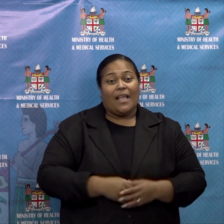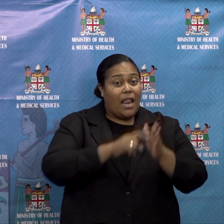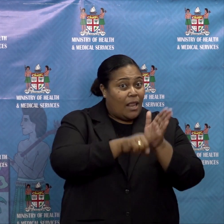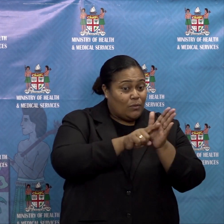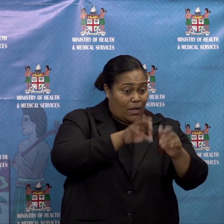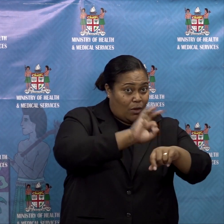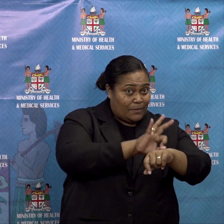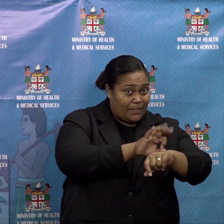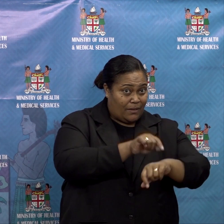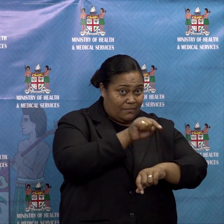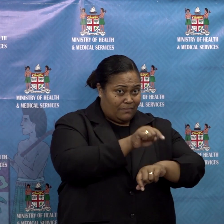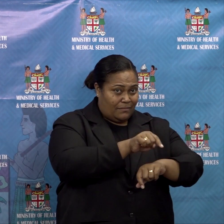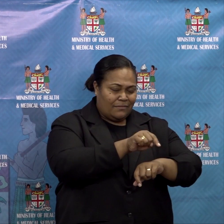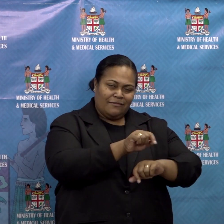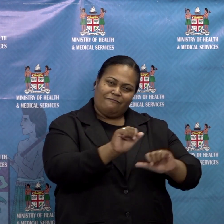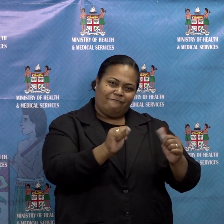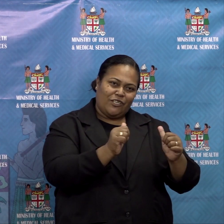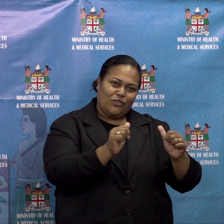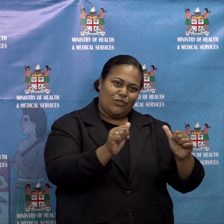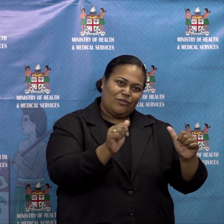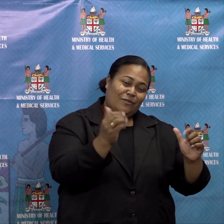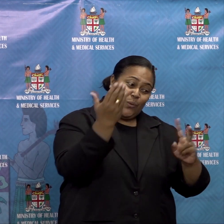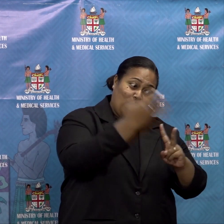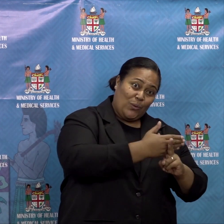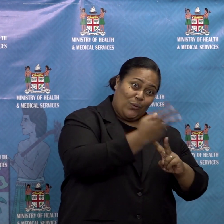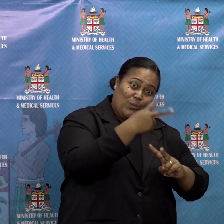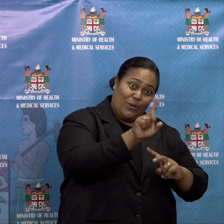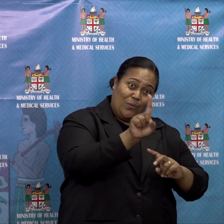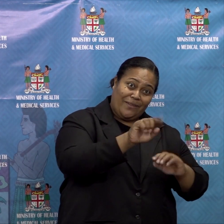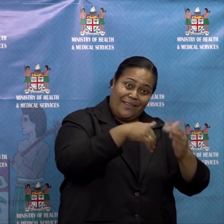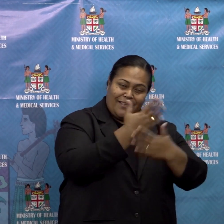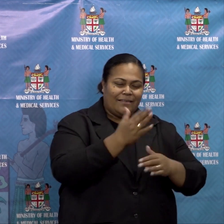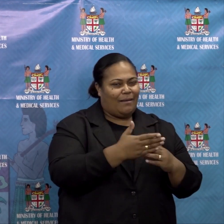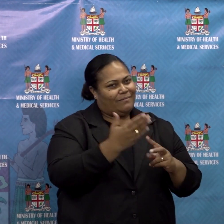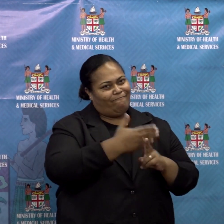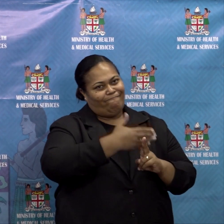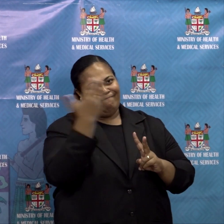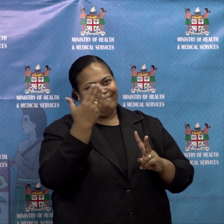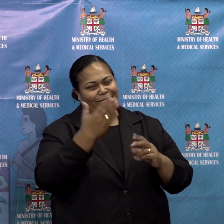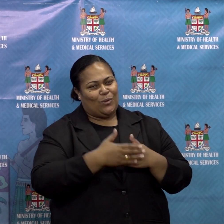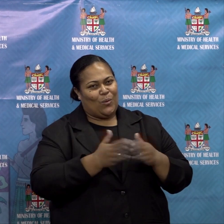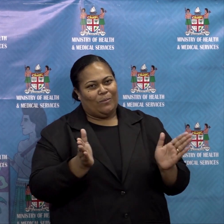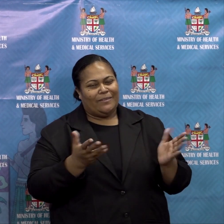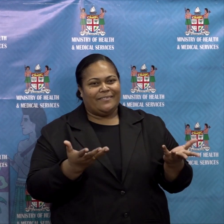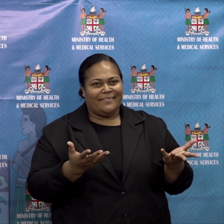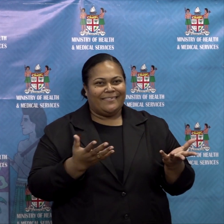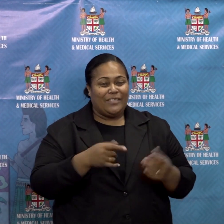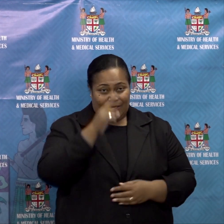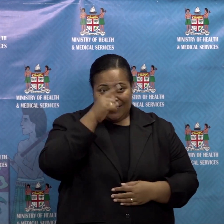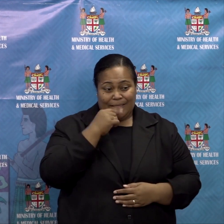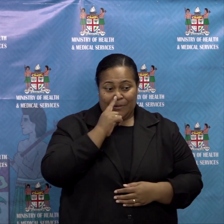gladfully completed their lockdown of 21 days, and the patients and staff have been discharged after